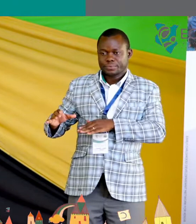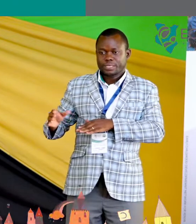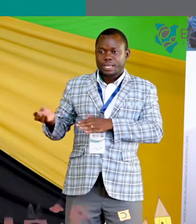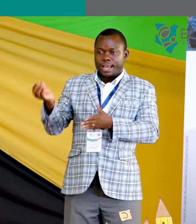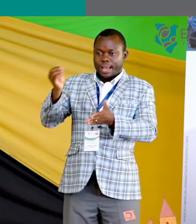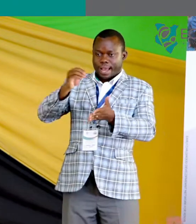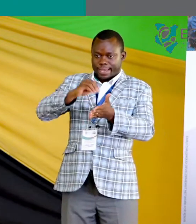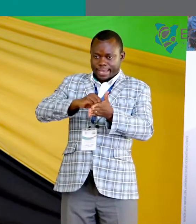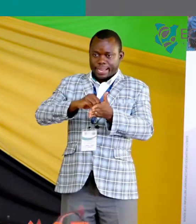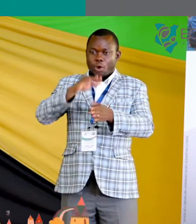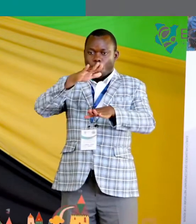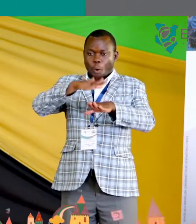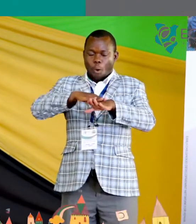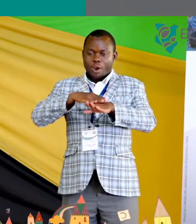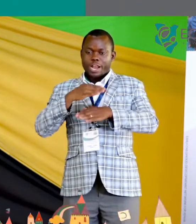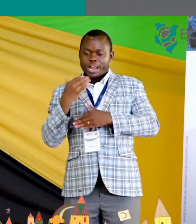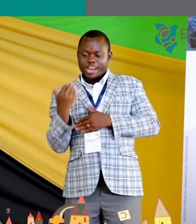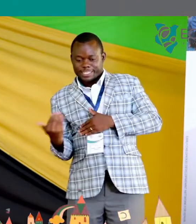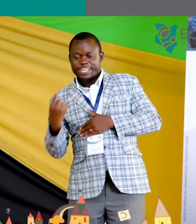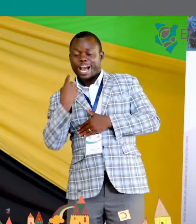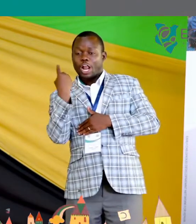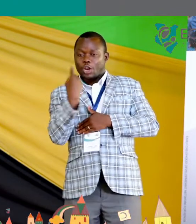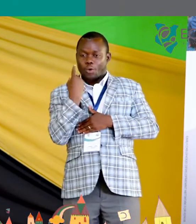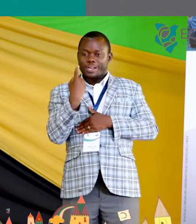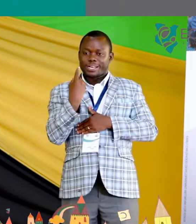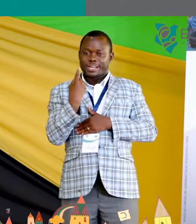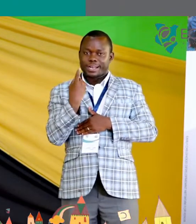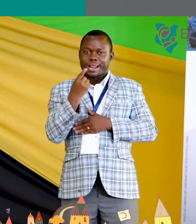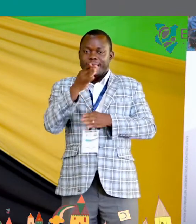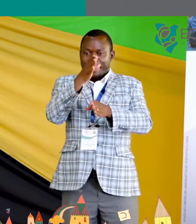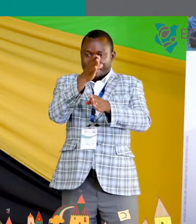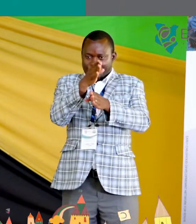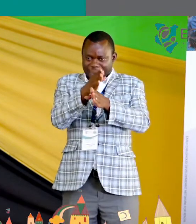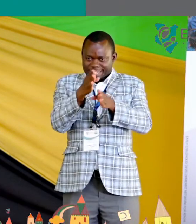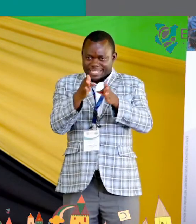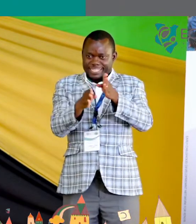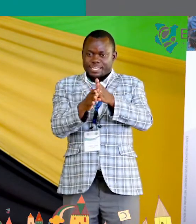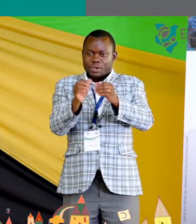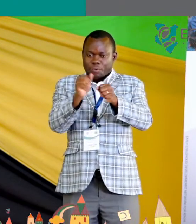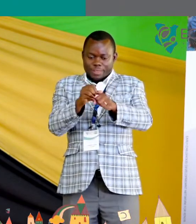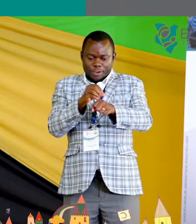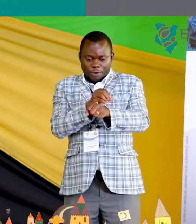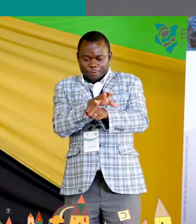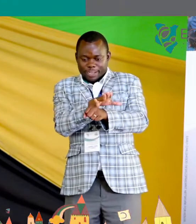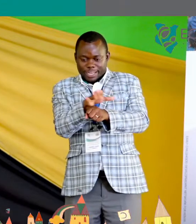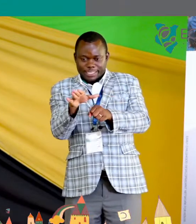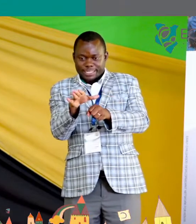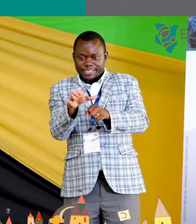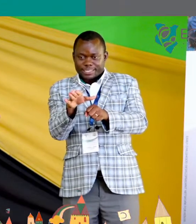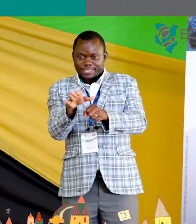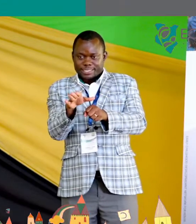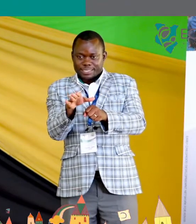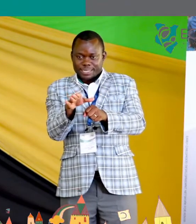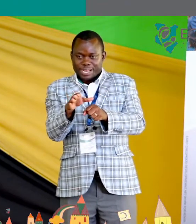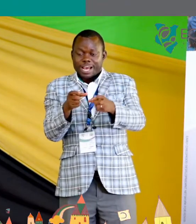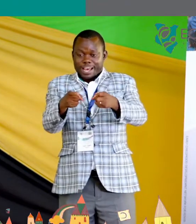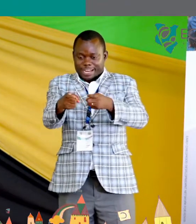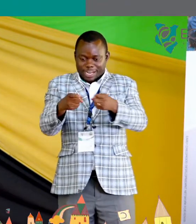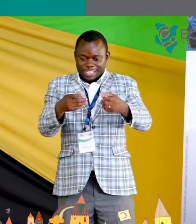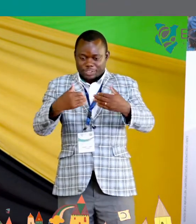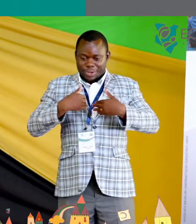The standalone ECDs were furnished with all COVID-19 preventive measures. They were given hand washing